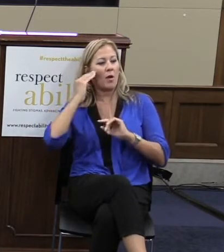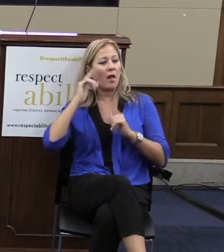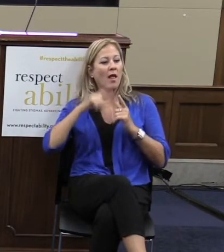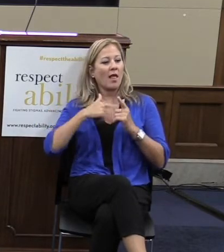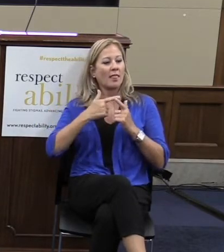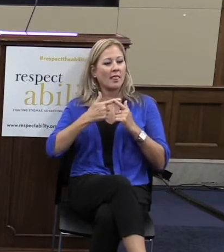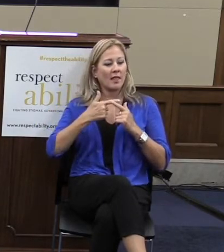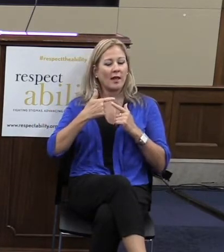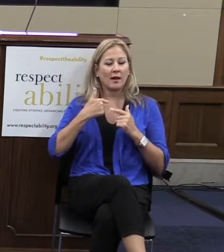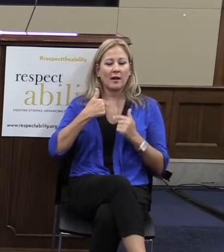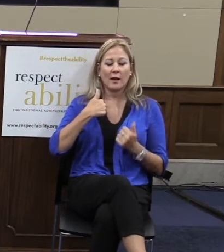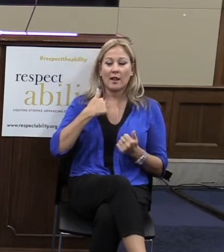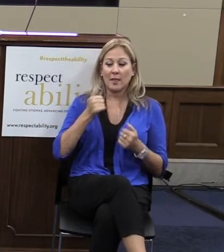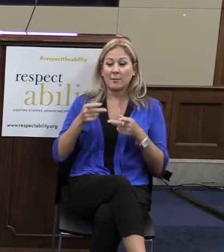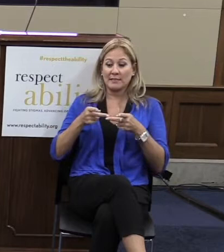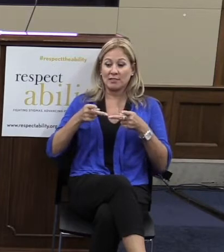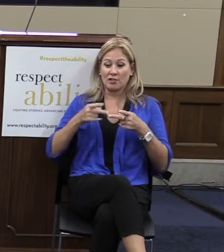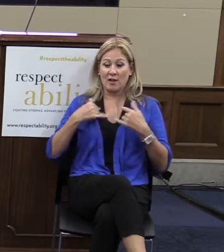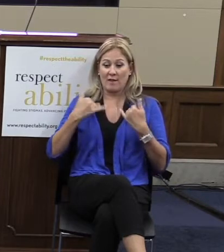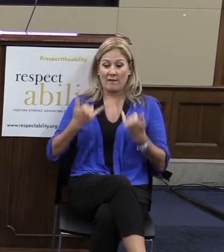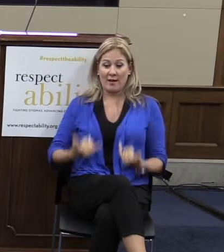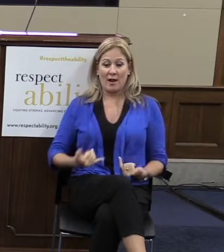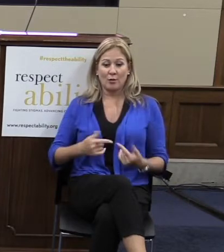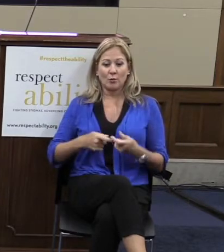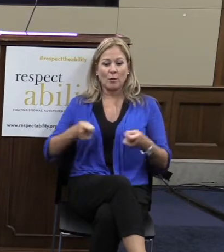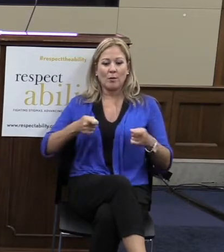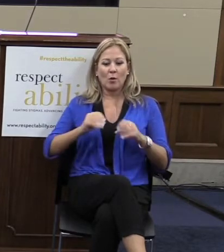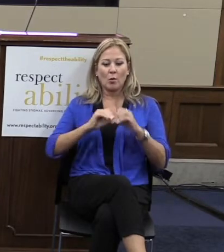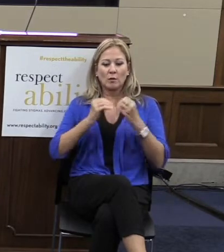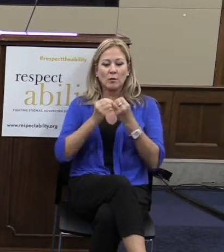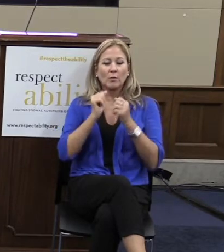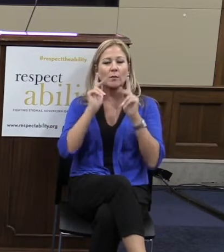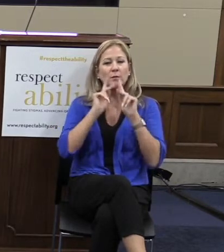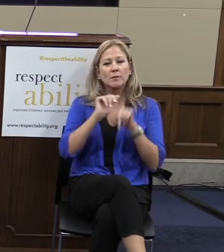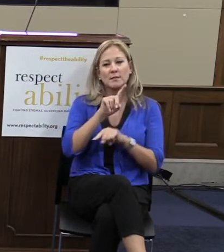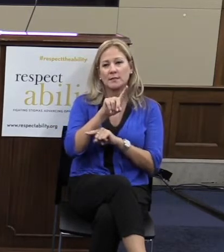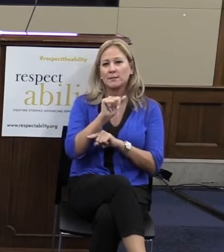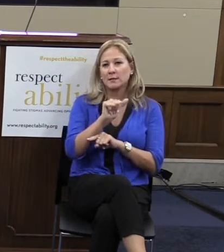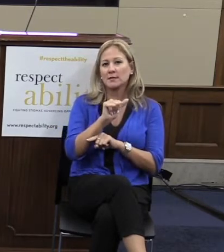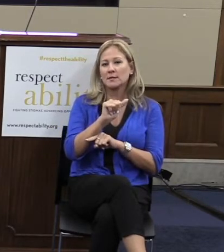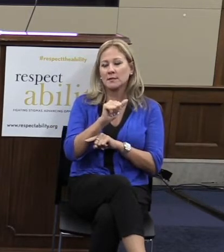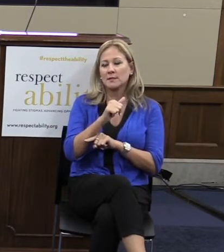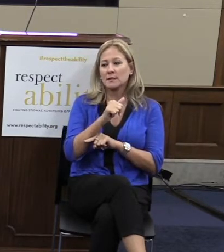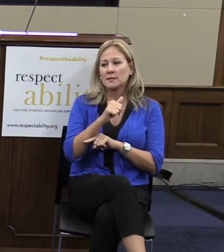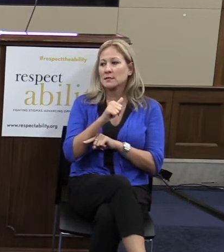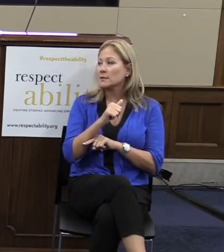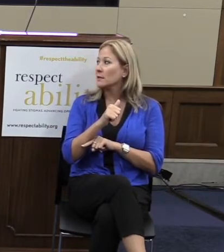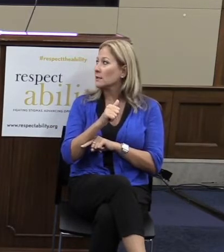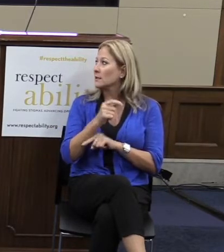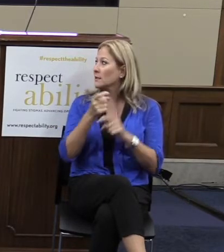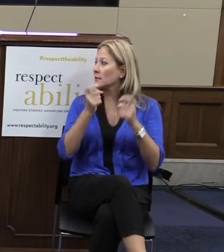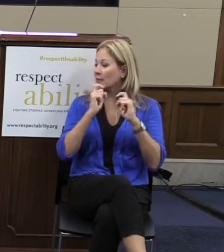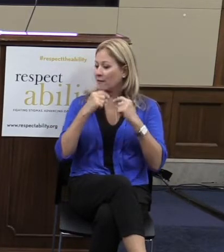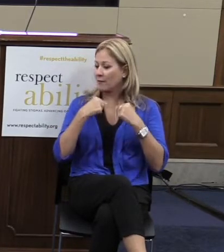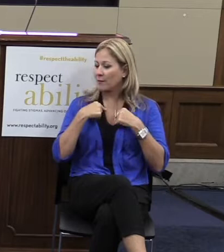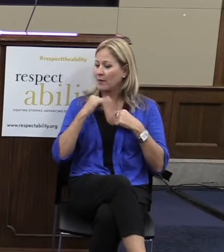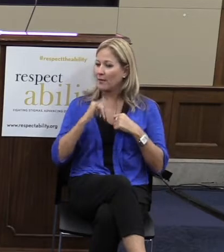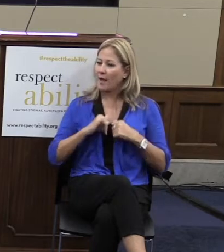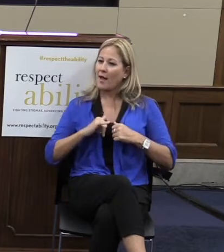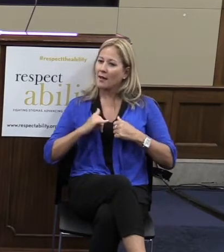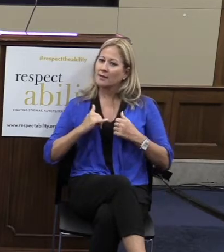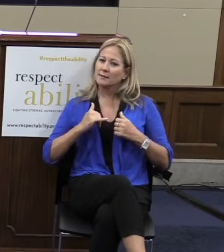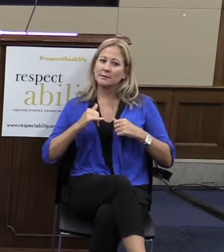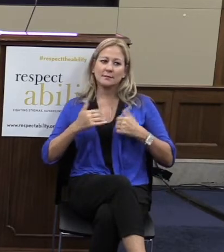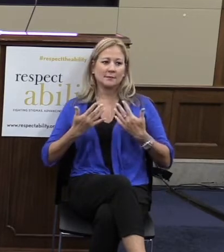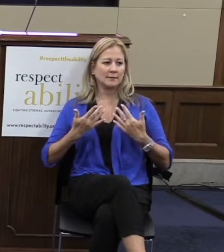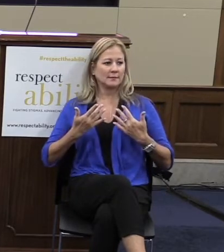job that I have right now that manages, organization with people with disabilities, and has given me that platform